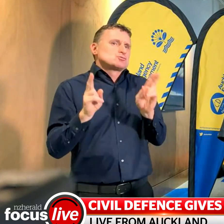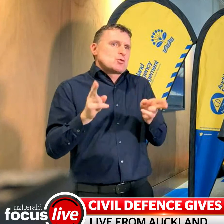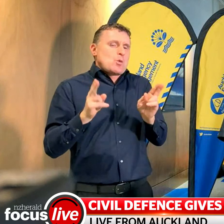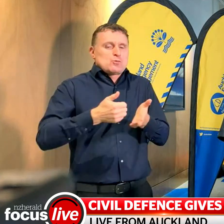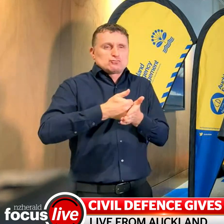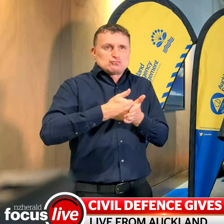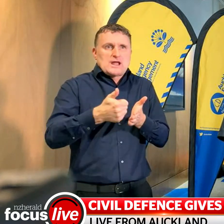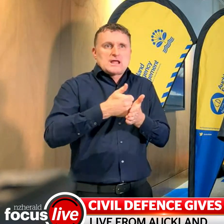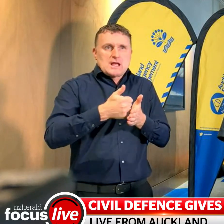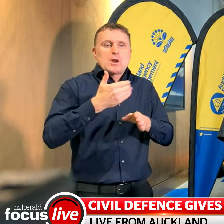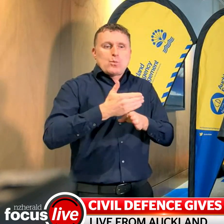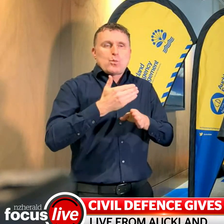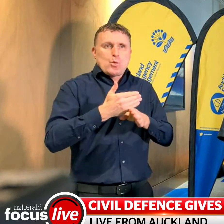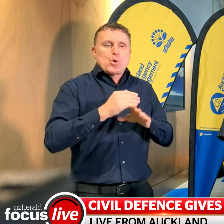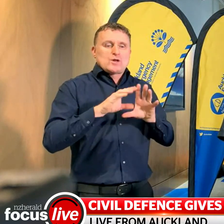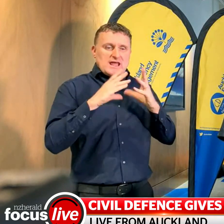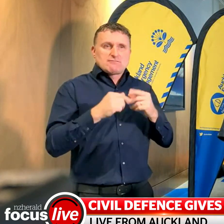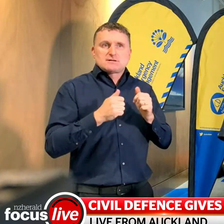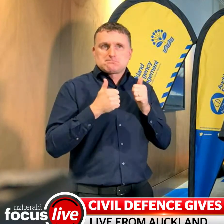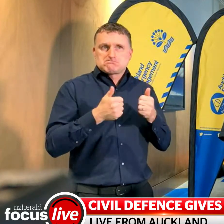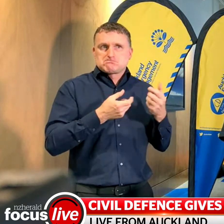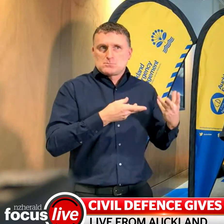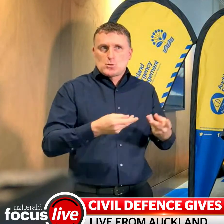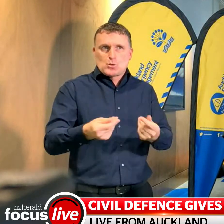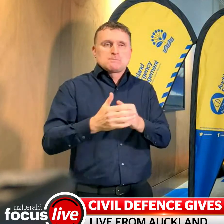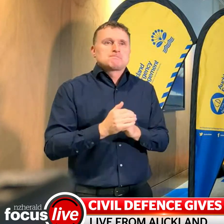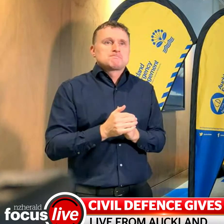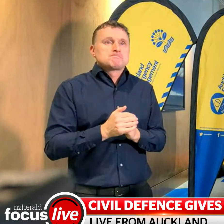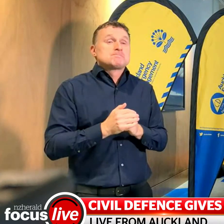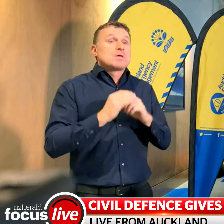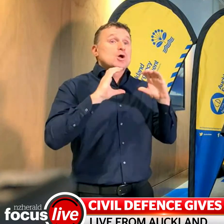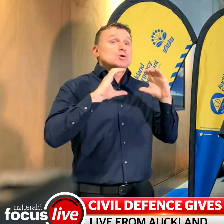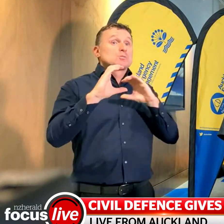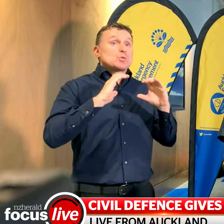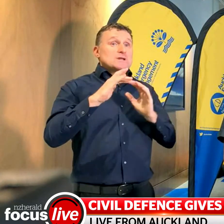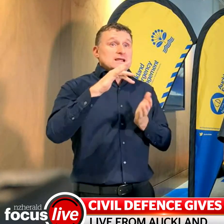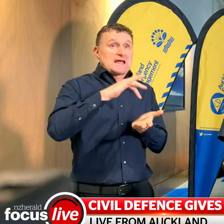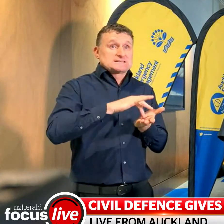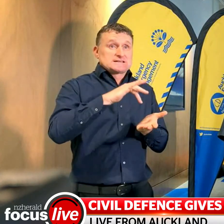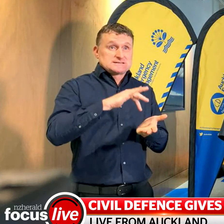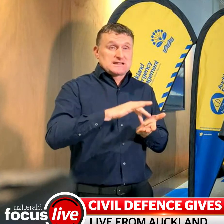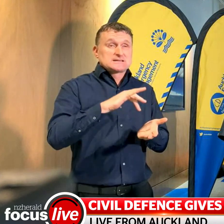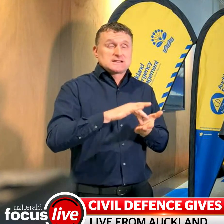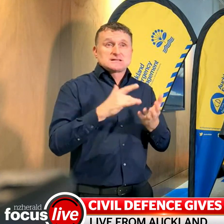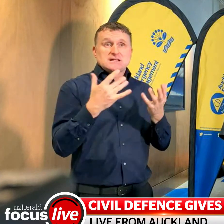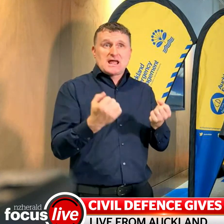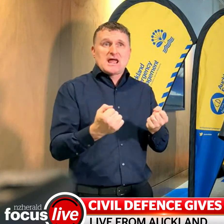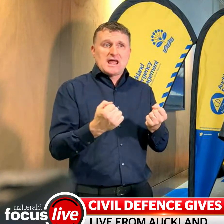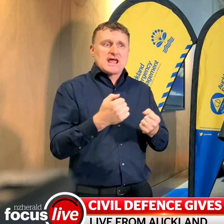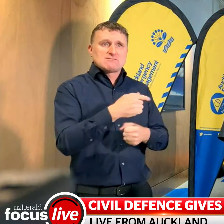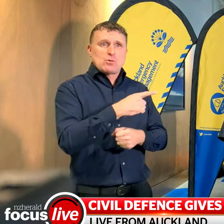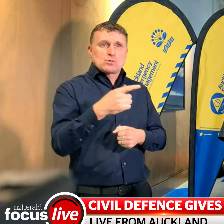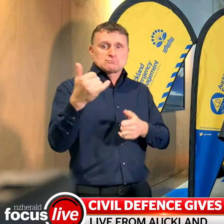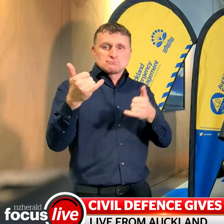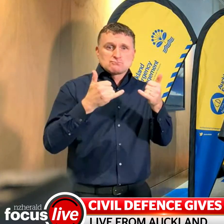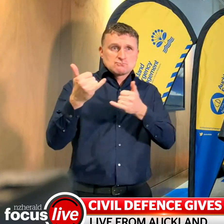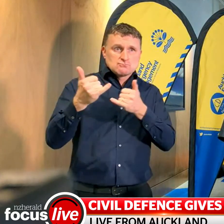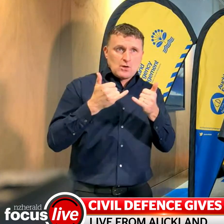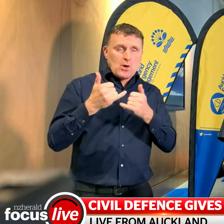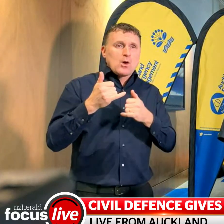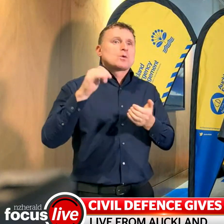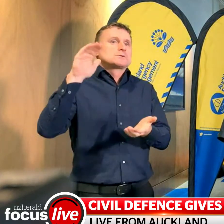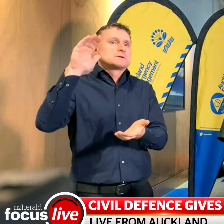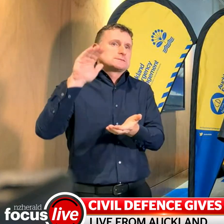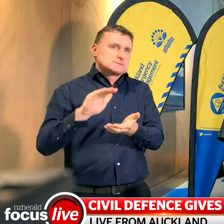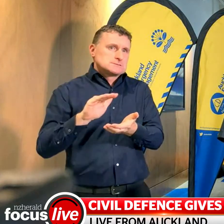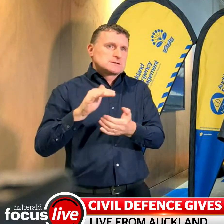is operating as it should be. The communication centres are now more than copied as they would normally